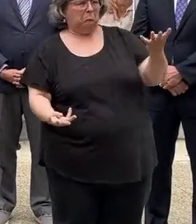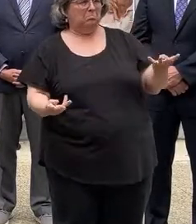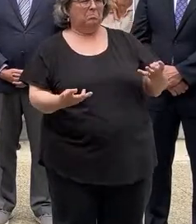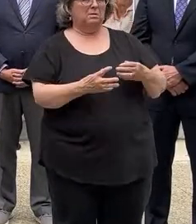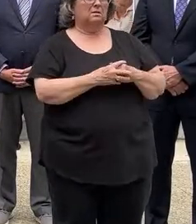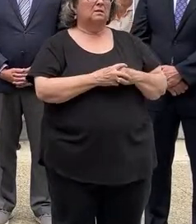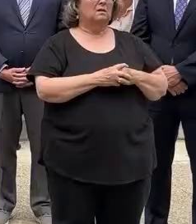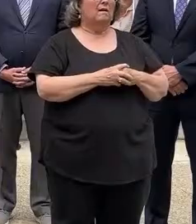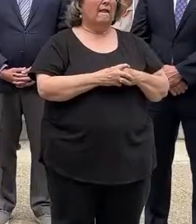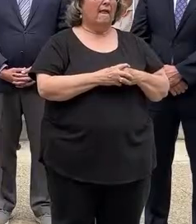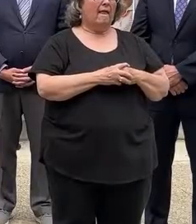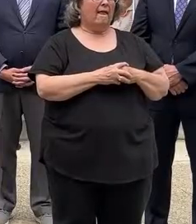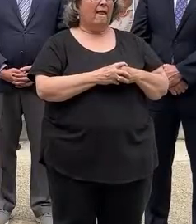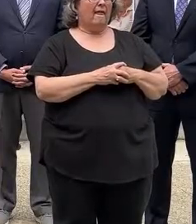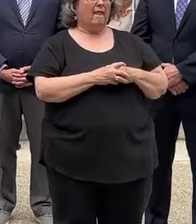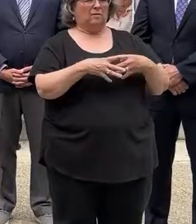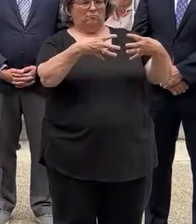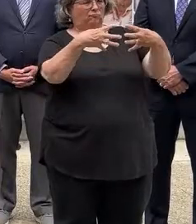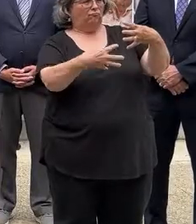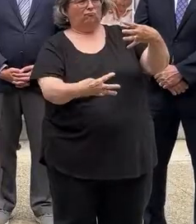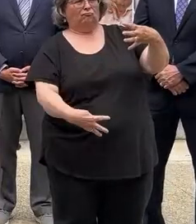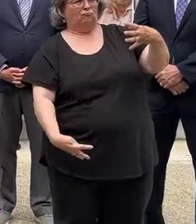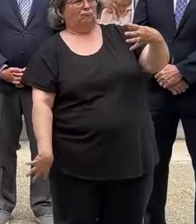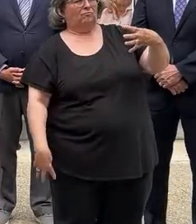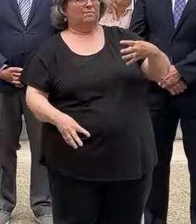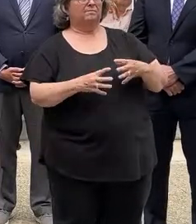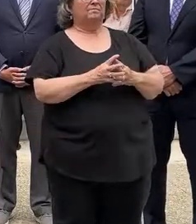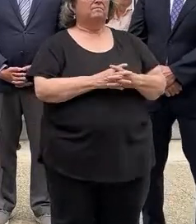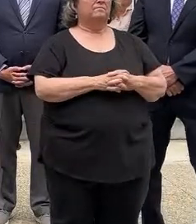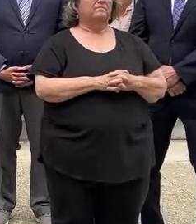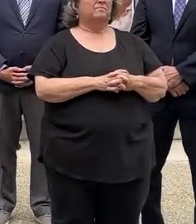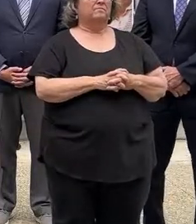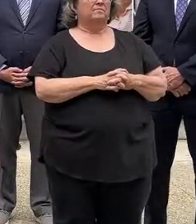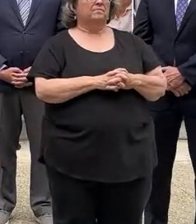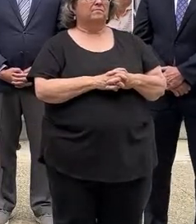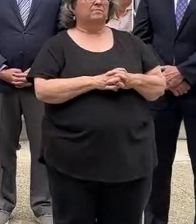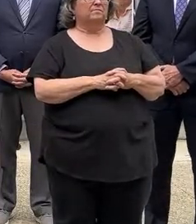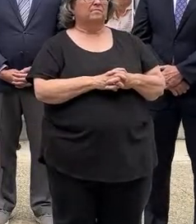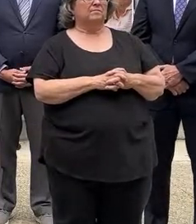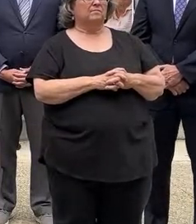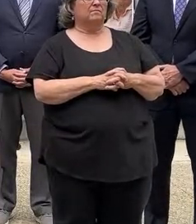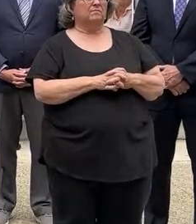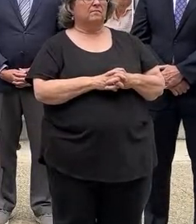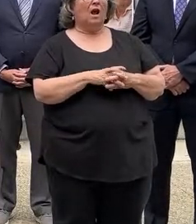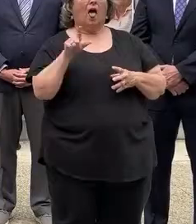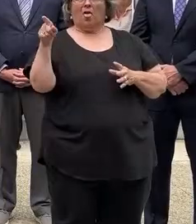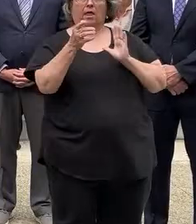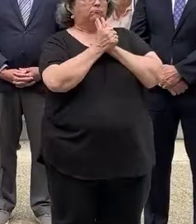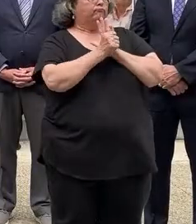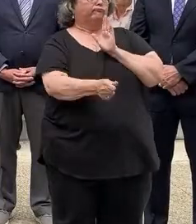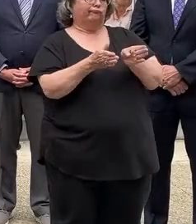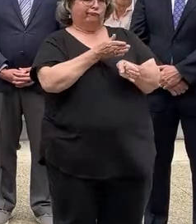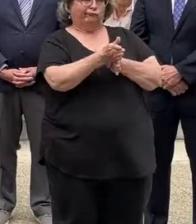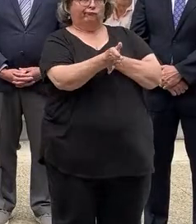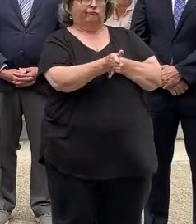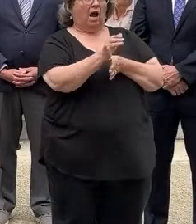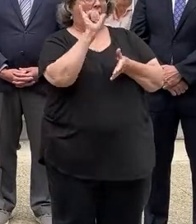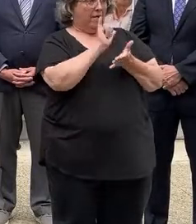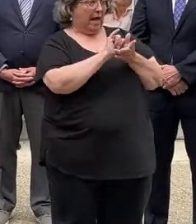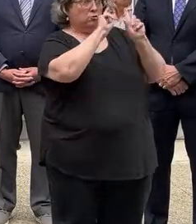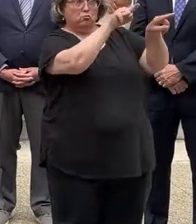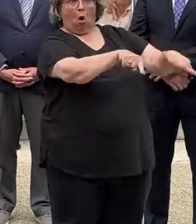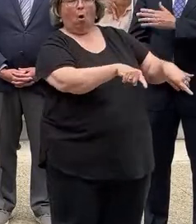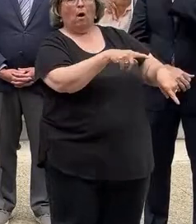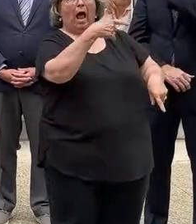The list is endless, and they have mastered this. That's the place you